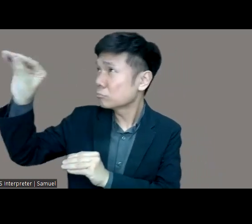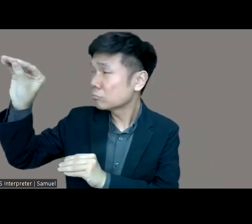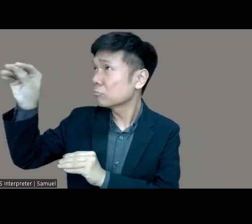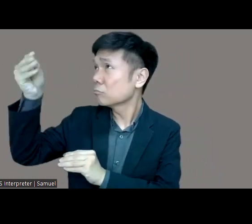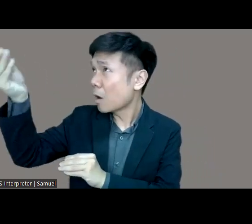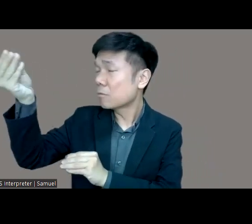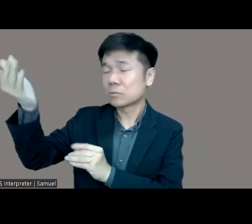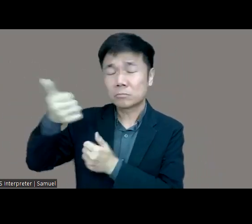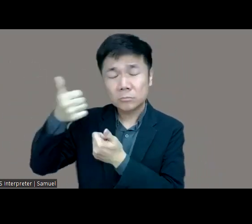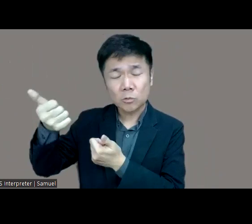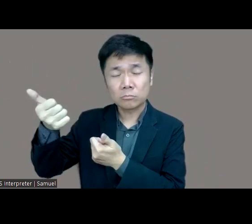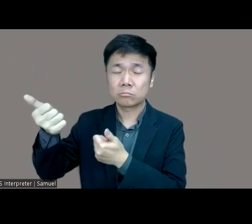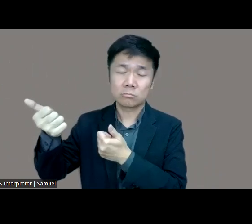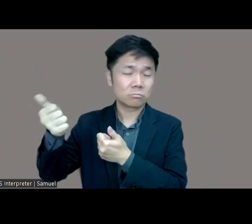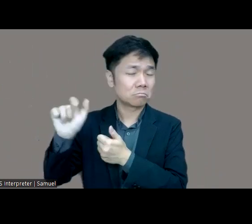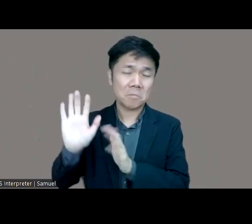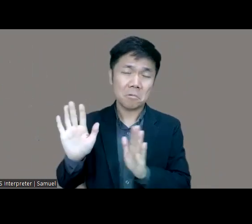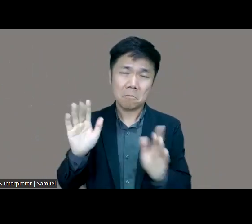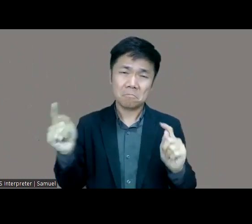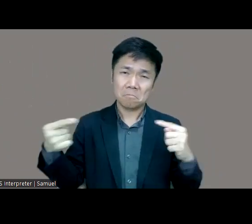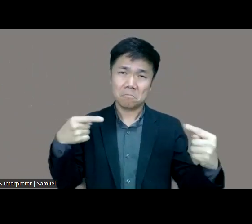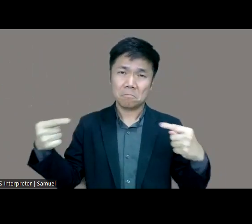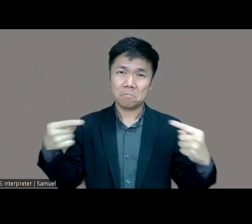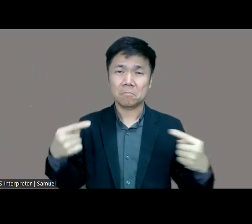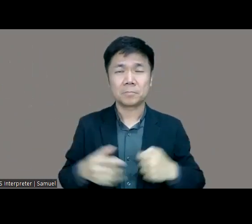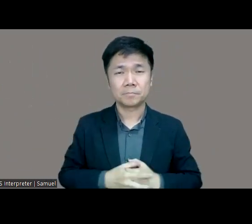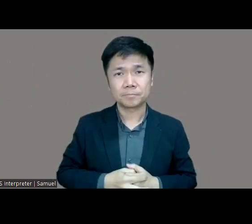well to hear.